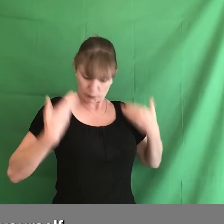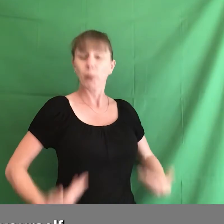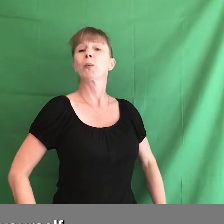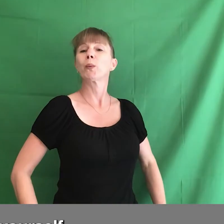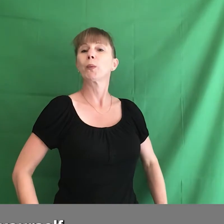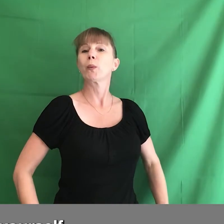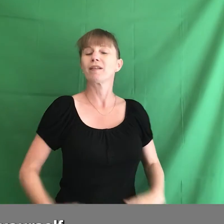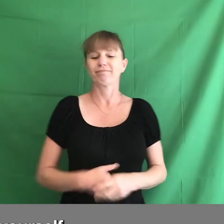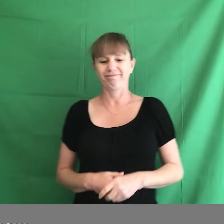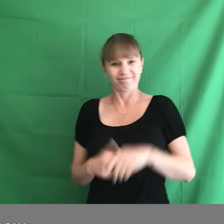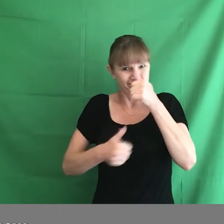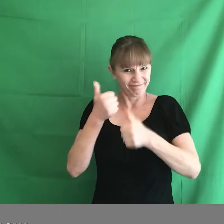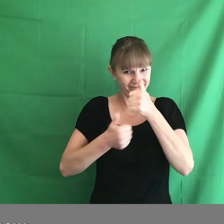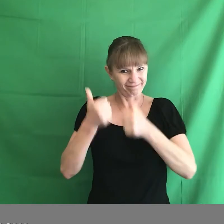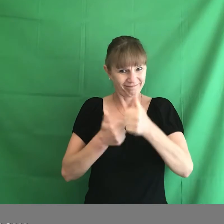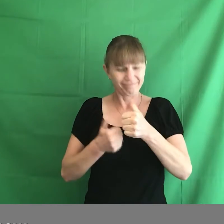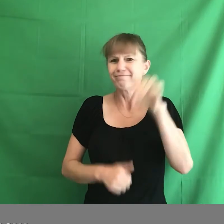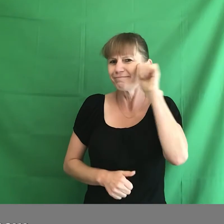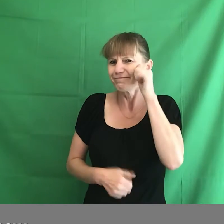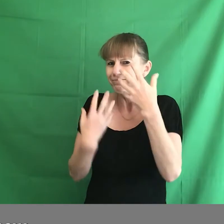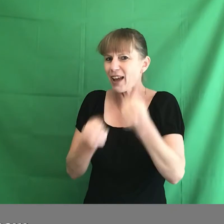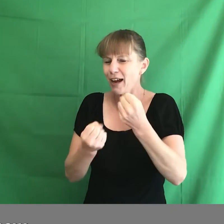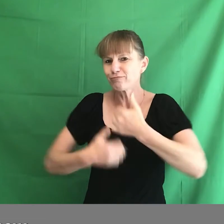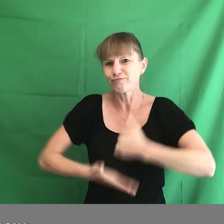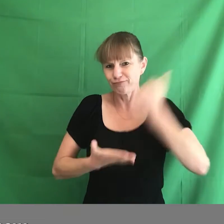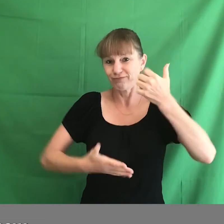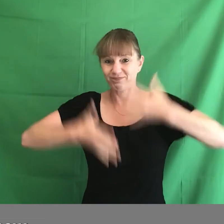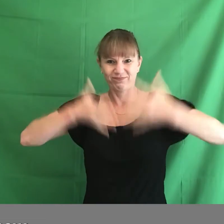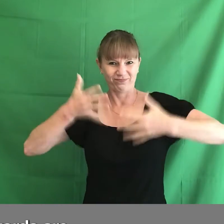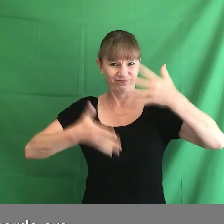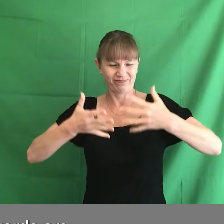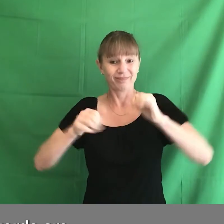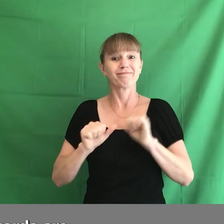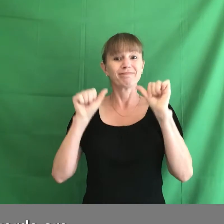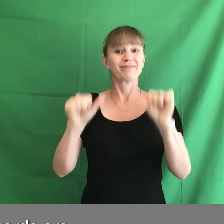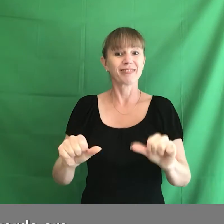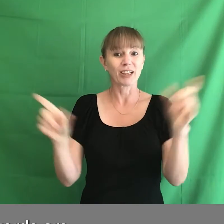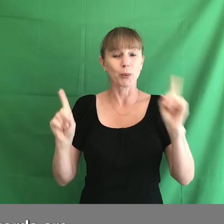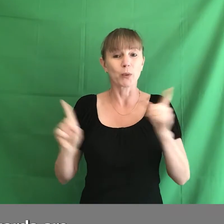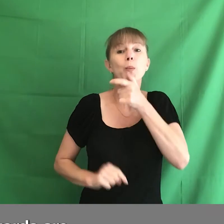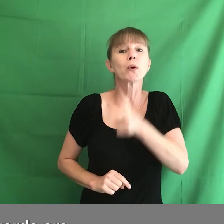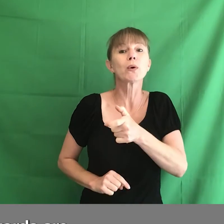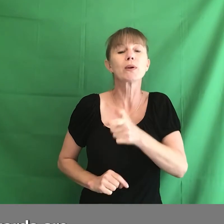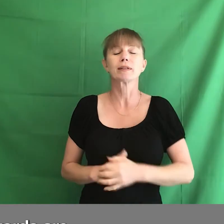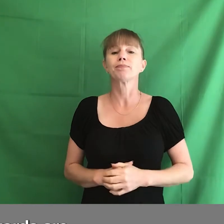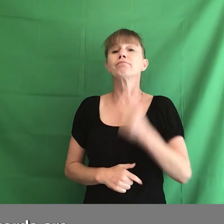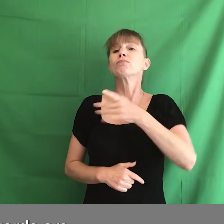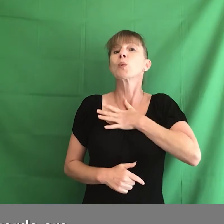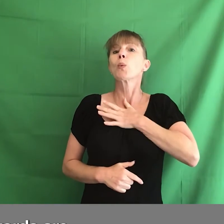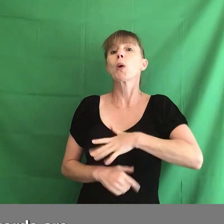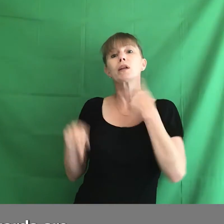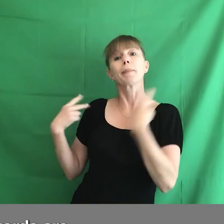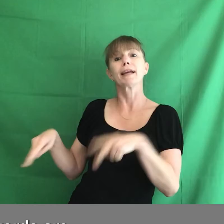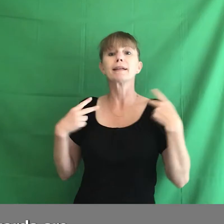me? Very good. I knew you all had amazing singing voices. So the next bit, the words are, if you want to